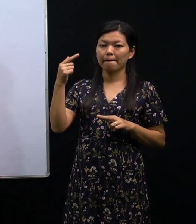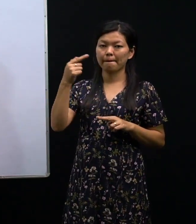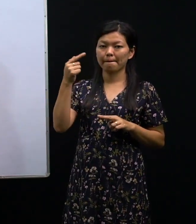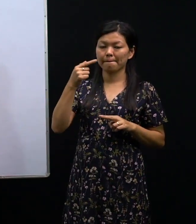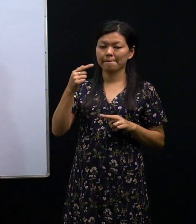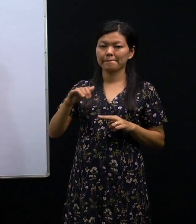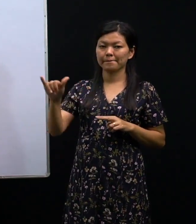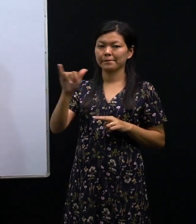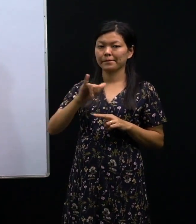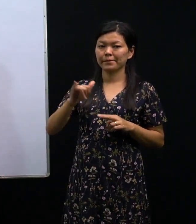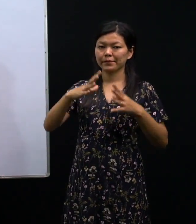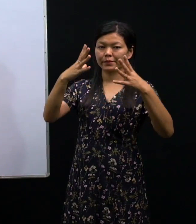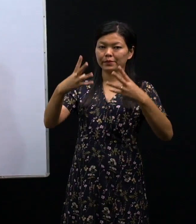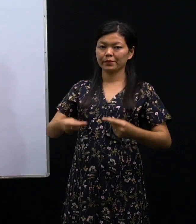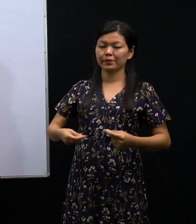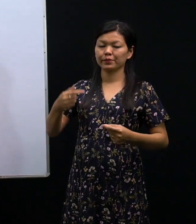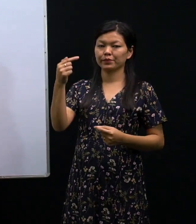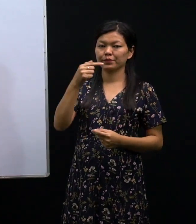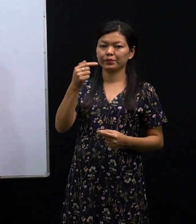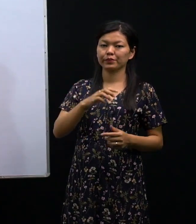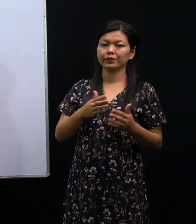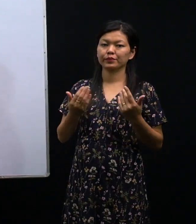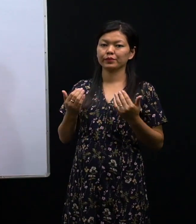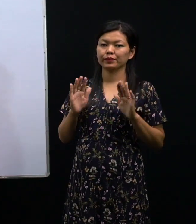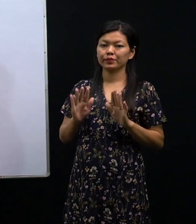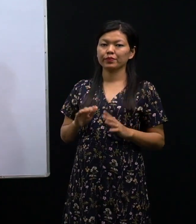The same thing we can solve it in minus.